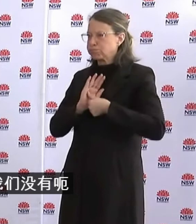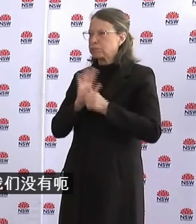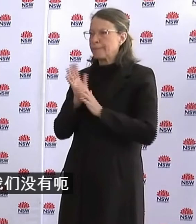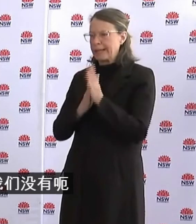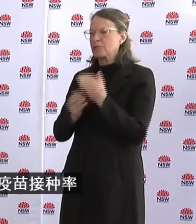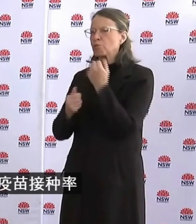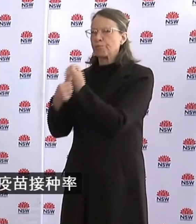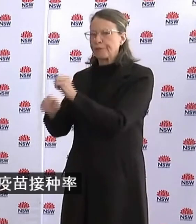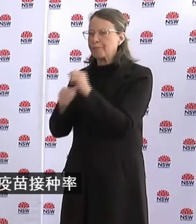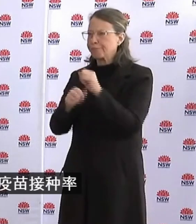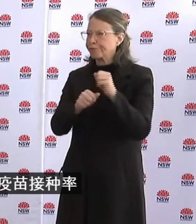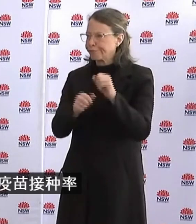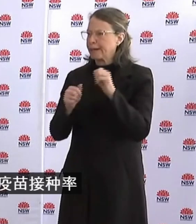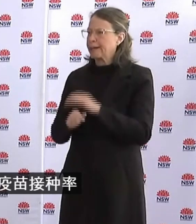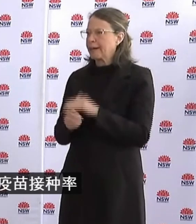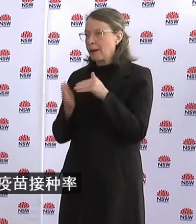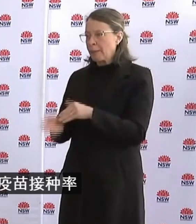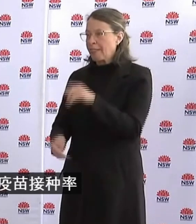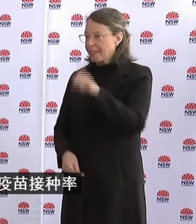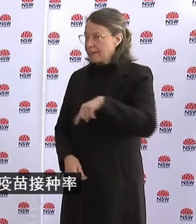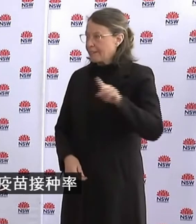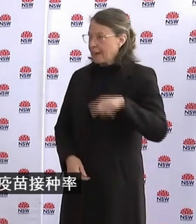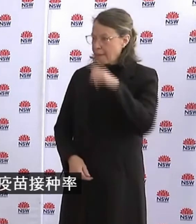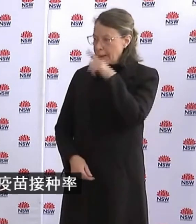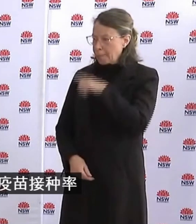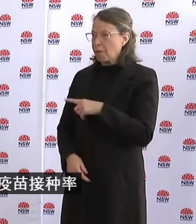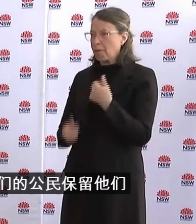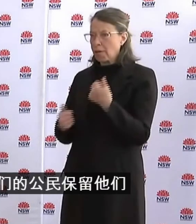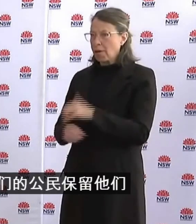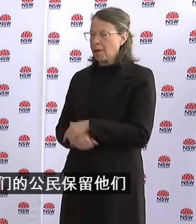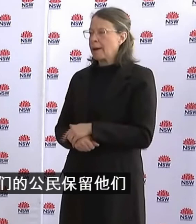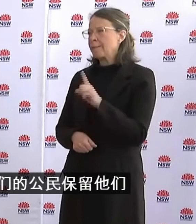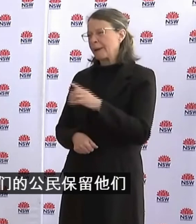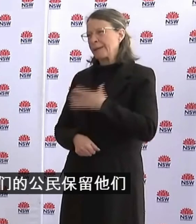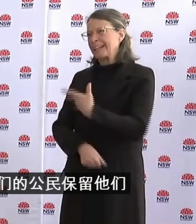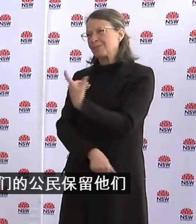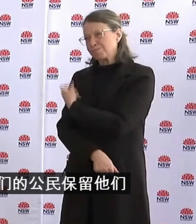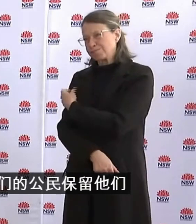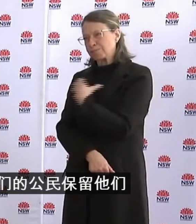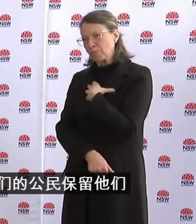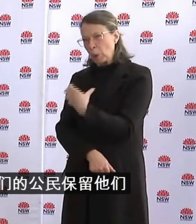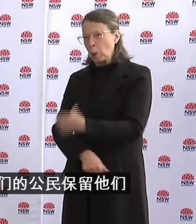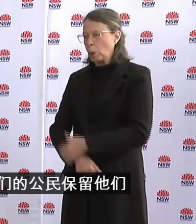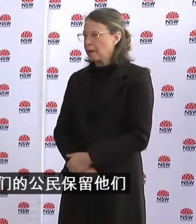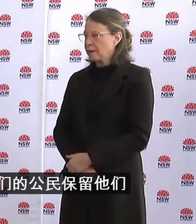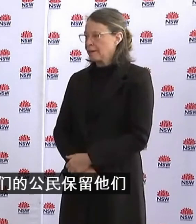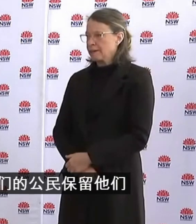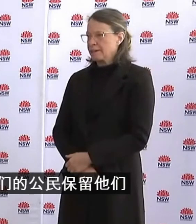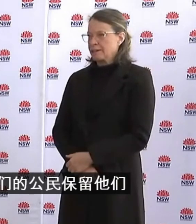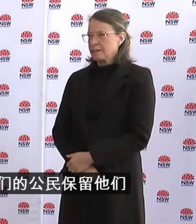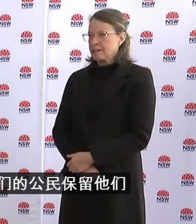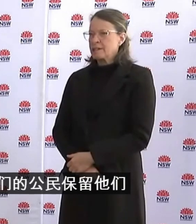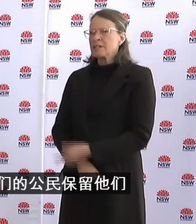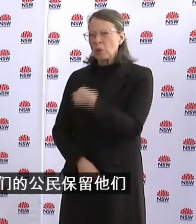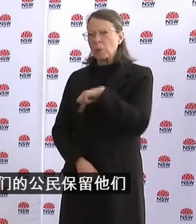don't have, unfortunately, the vaccination rates where they should be or need to be. So in that scenario, we have an